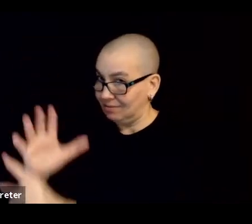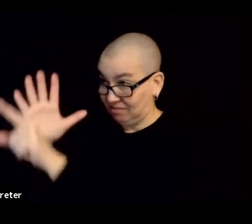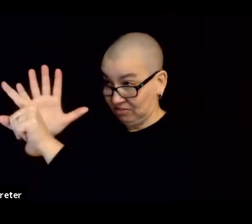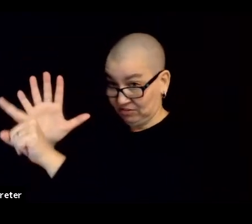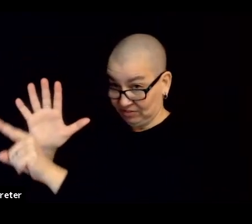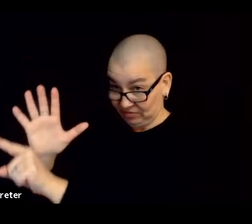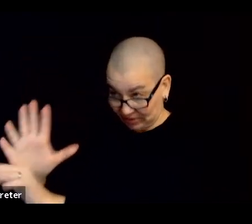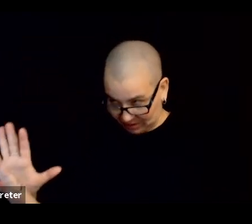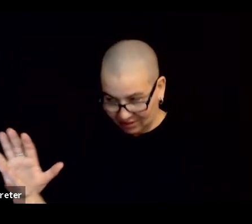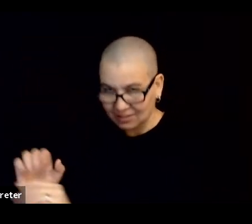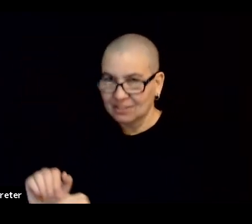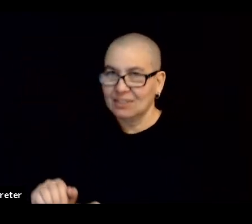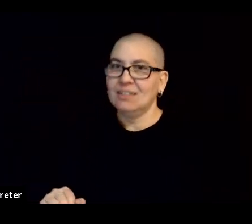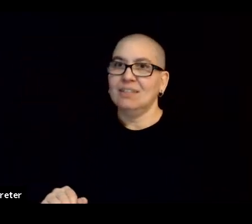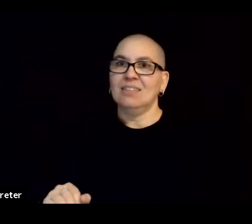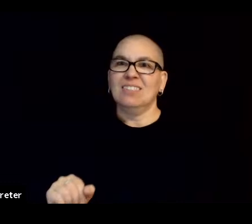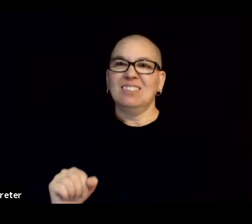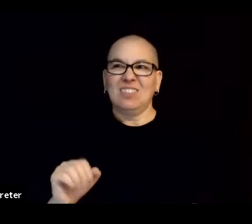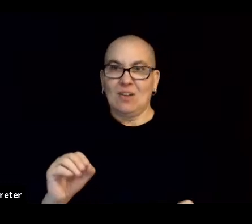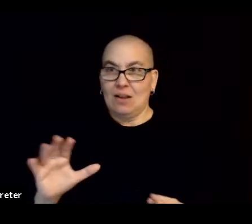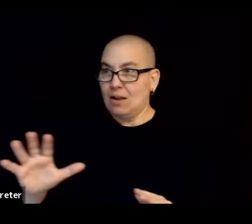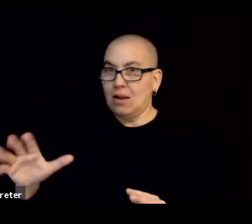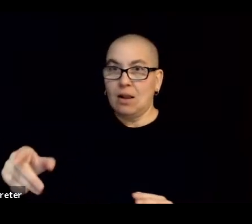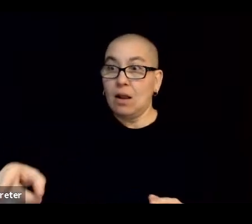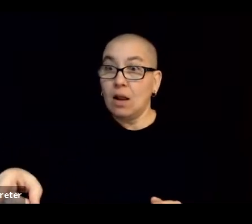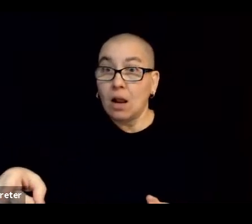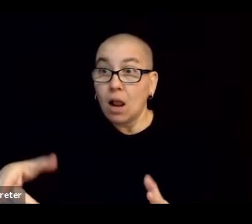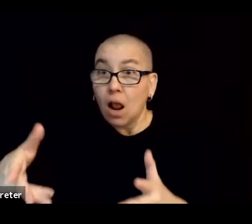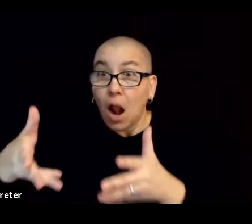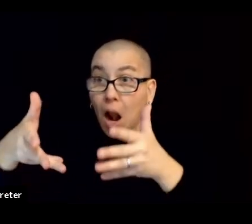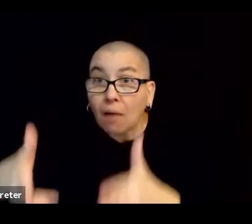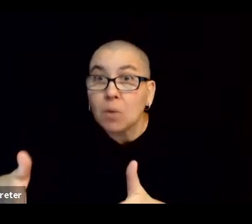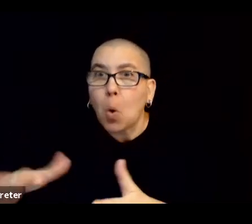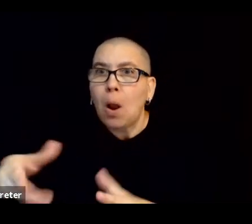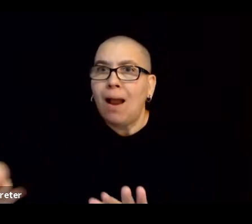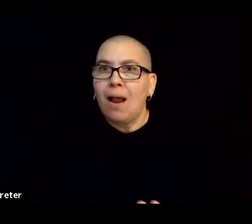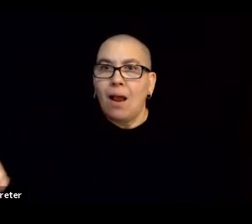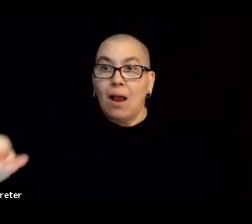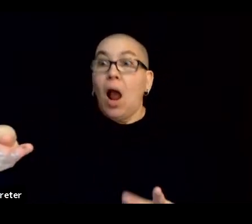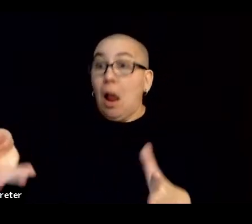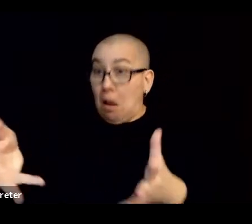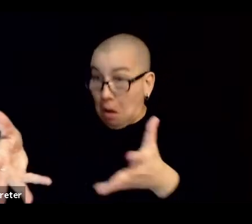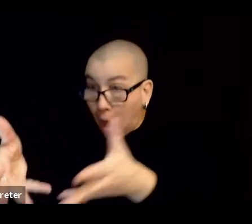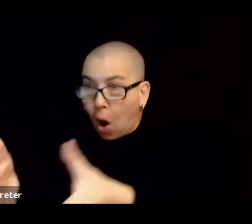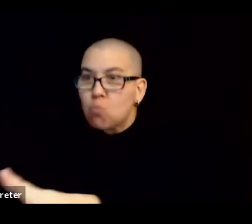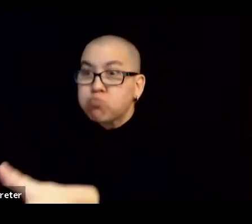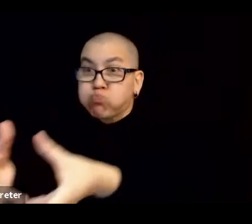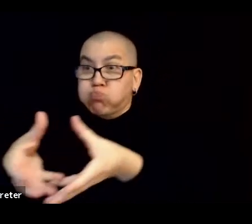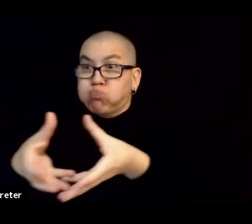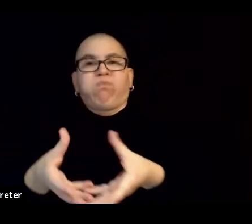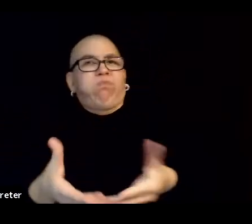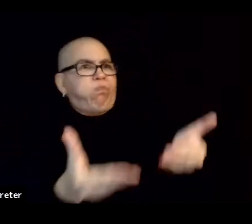able to do 65 plus with those doses as well.